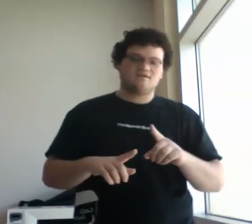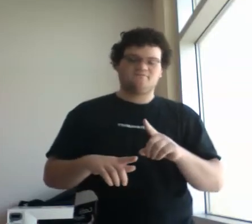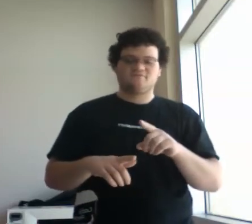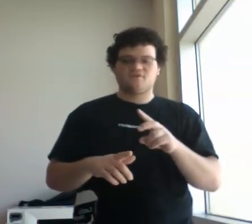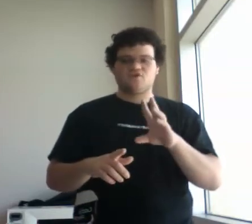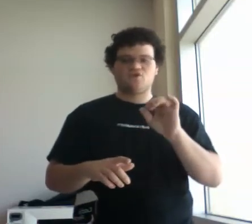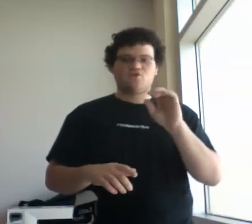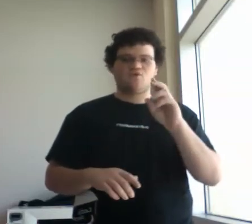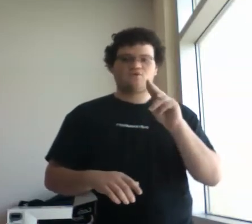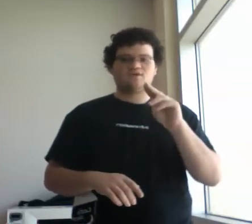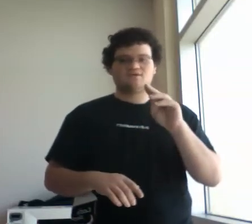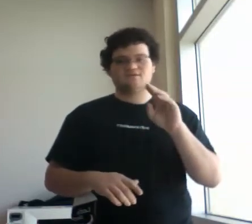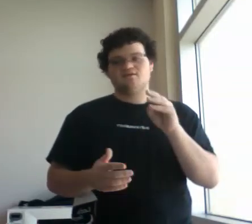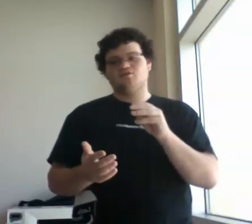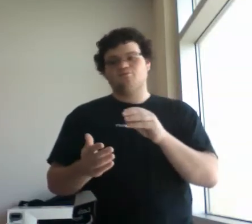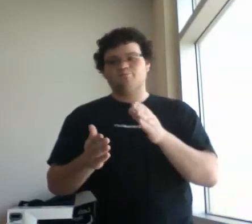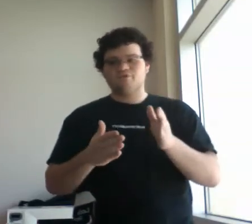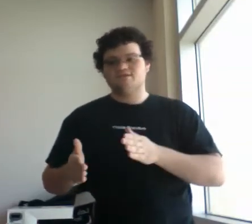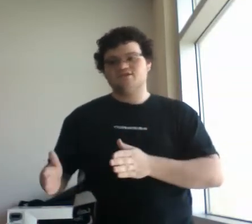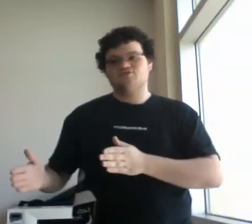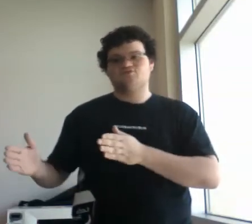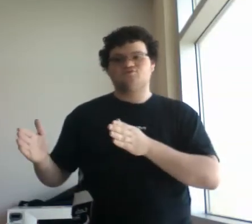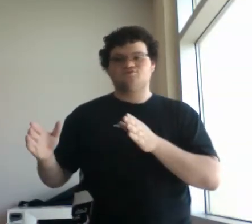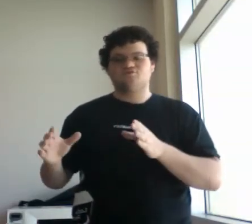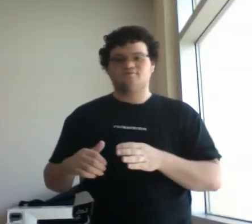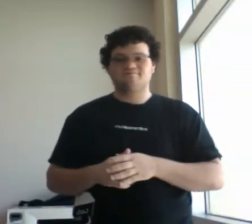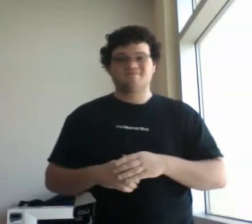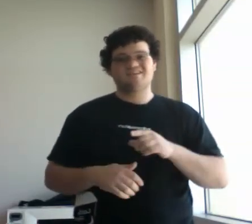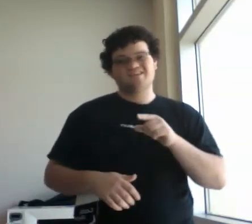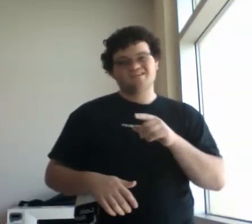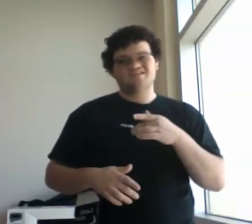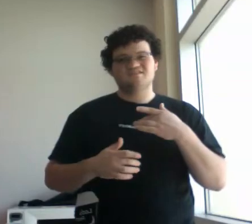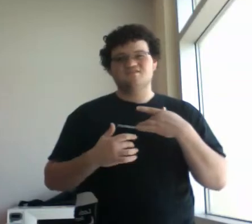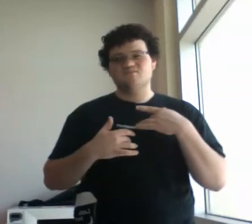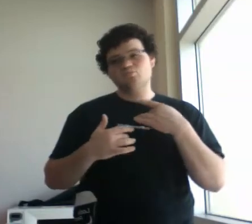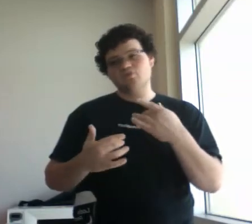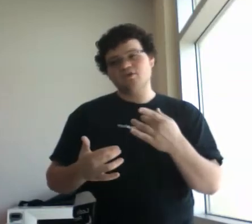by physicians. So this is pretty much used in your outpatient setting or your